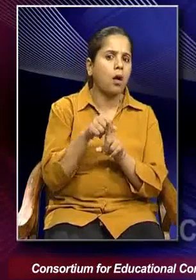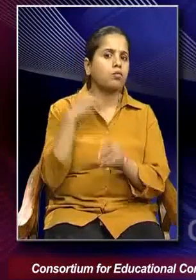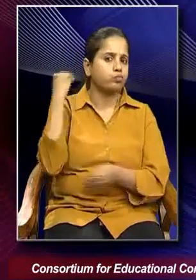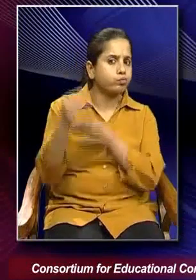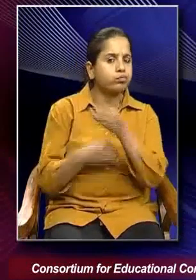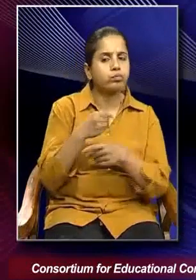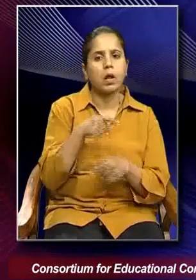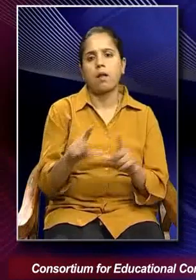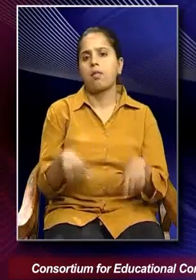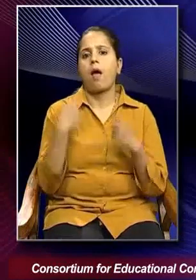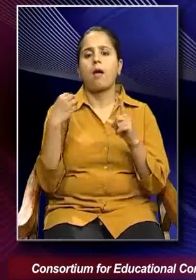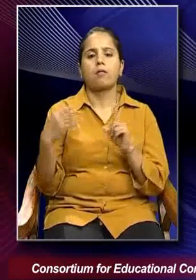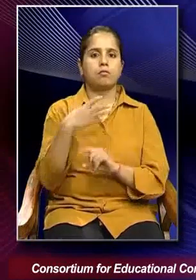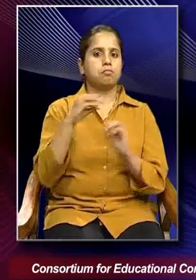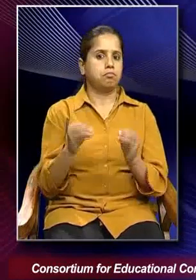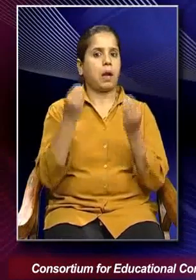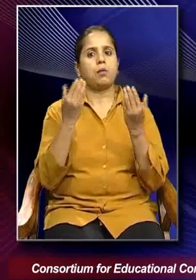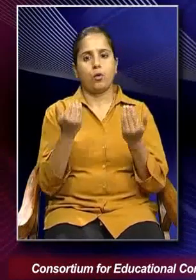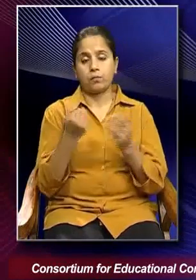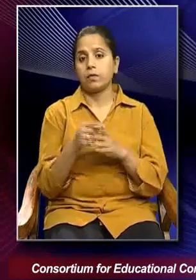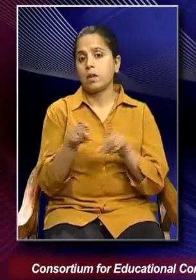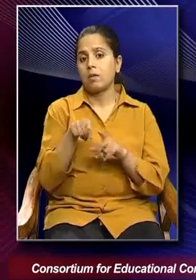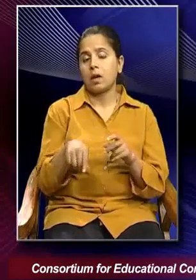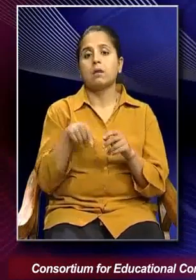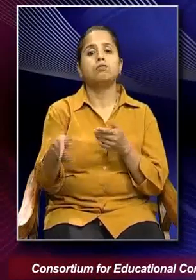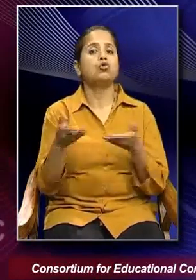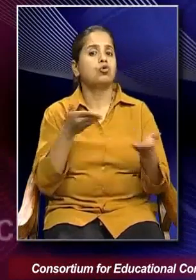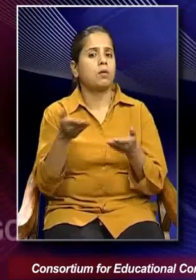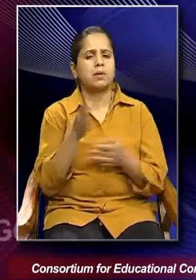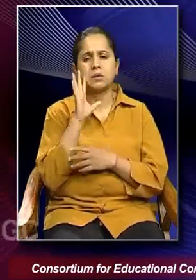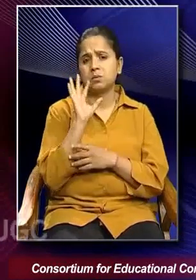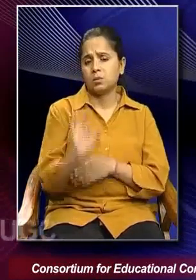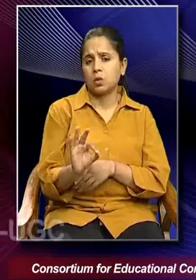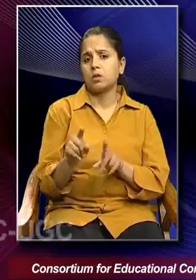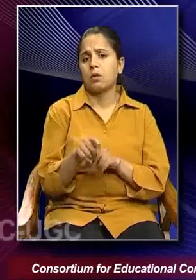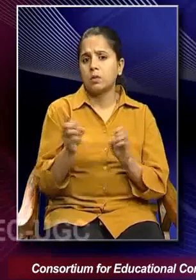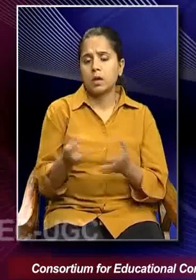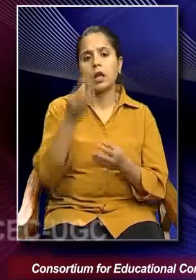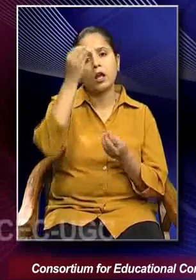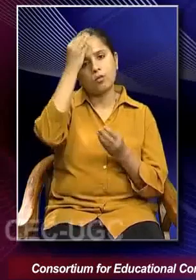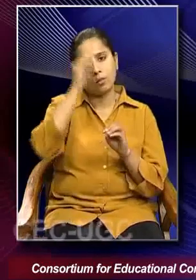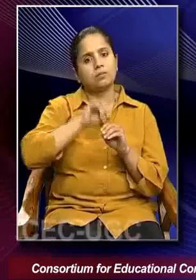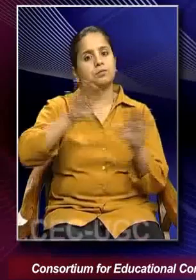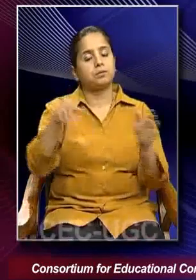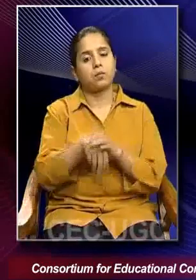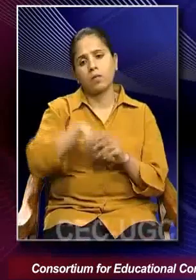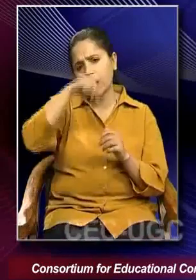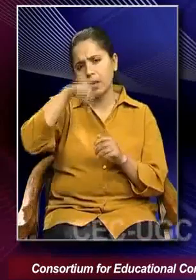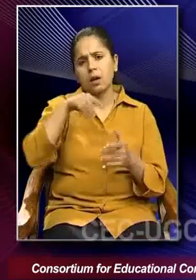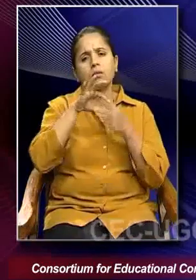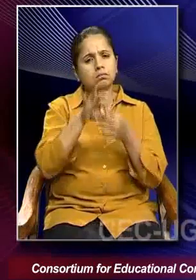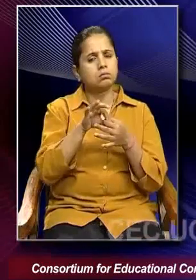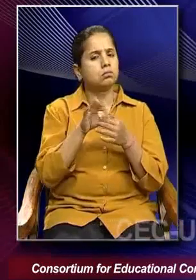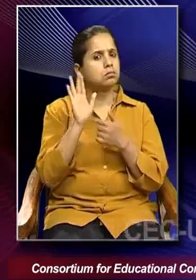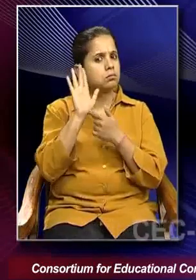the lives in the cities. So therefore, these surveys have become a very important piece of information. In the Indian context, there have been also